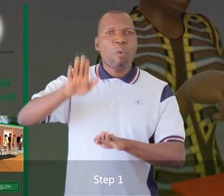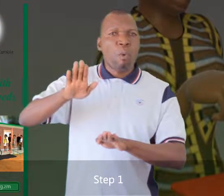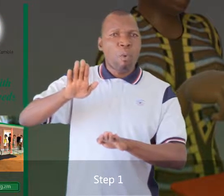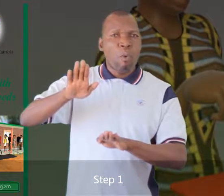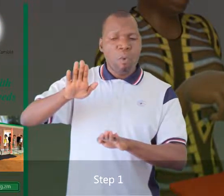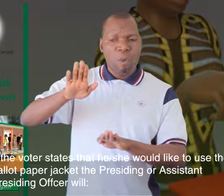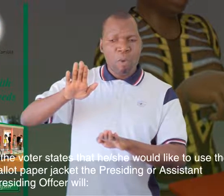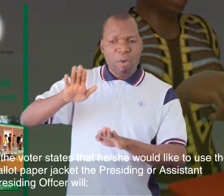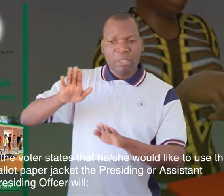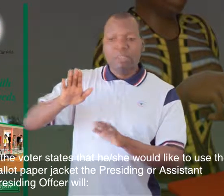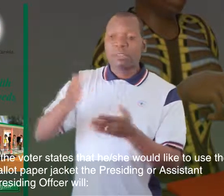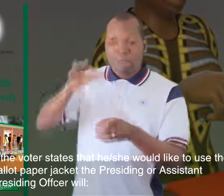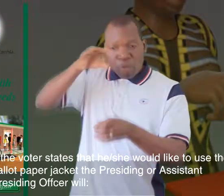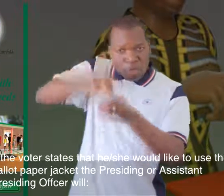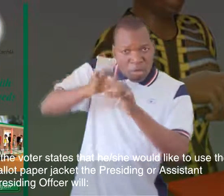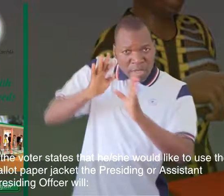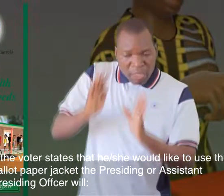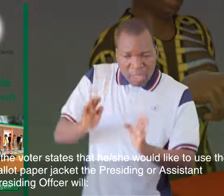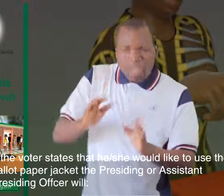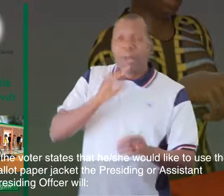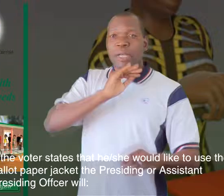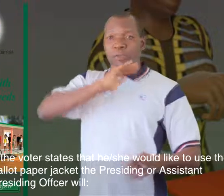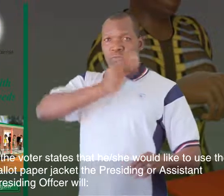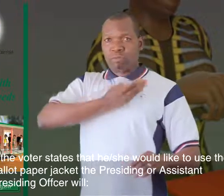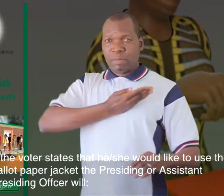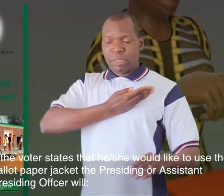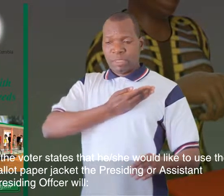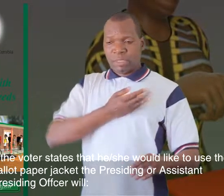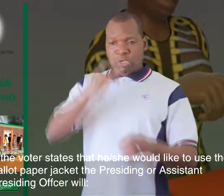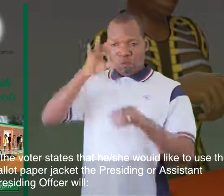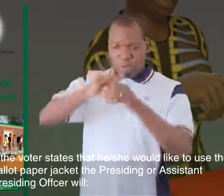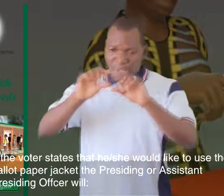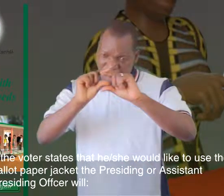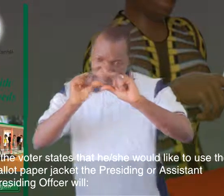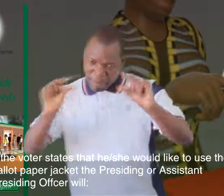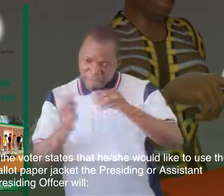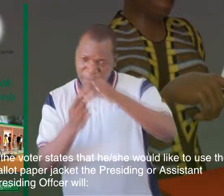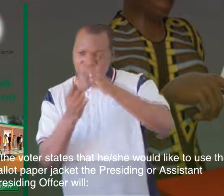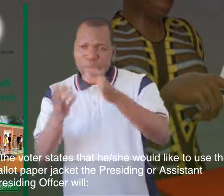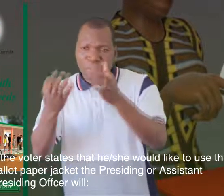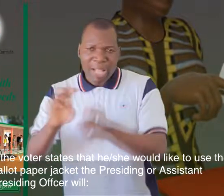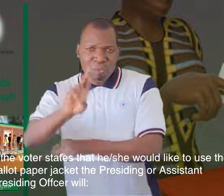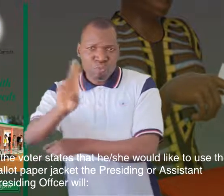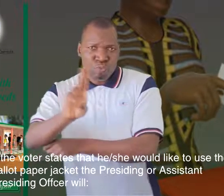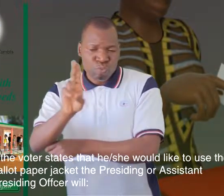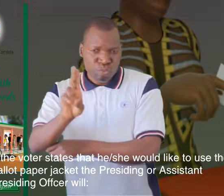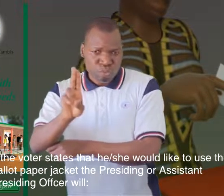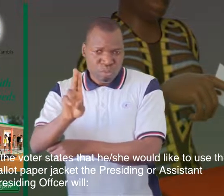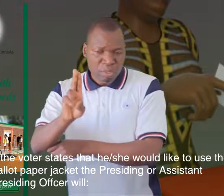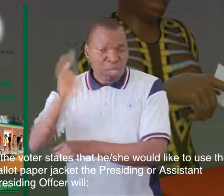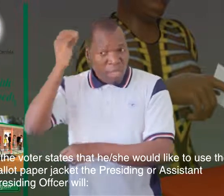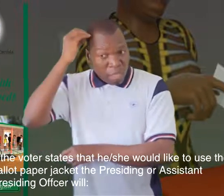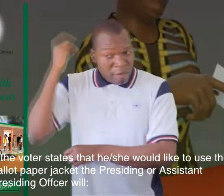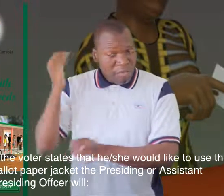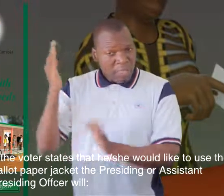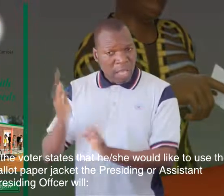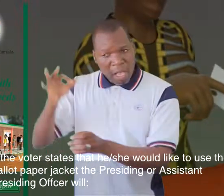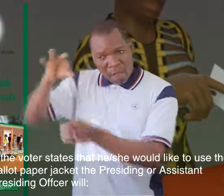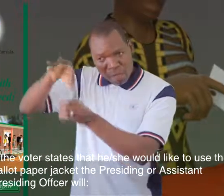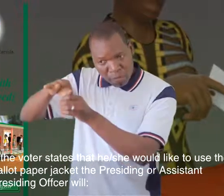Step 1. If the voter states that he or she would like to use the ballot paper jacket, the presiding or assistant presiding